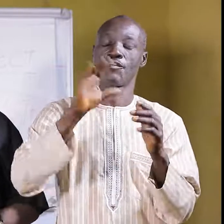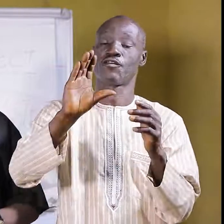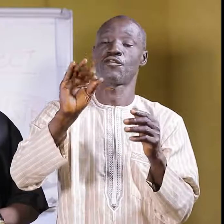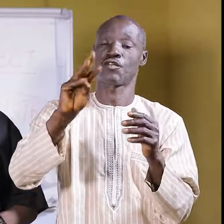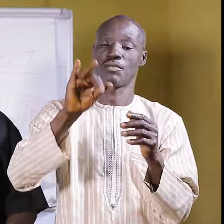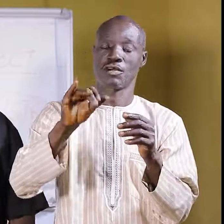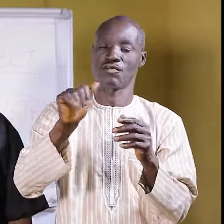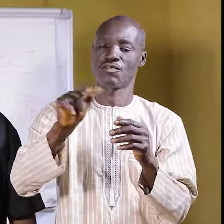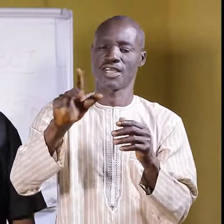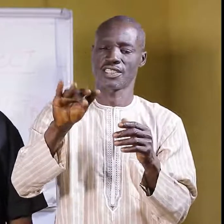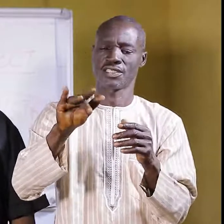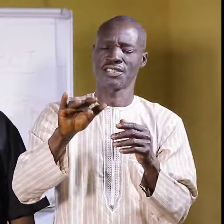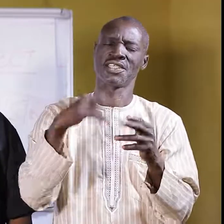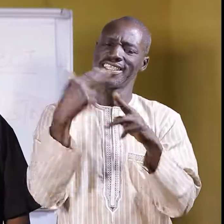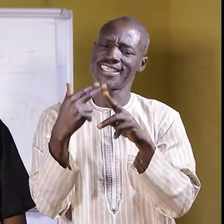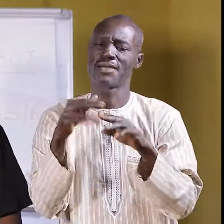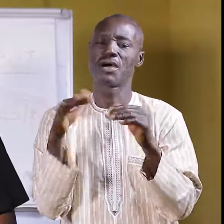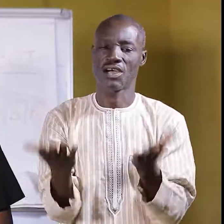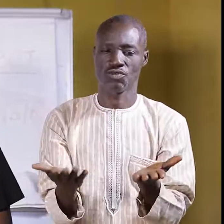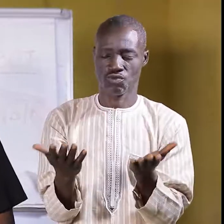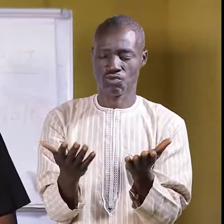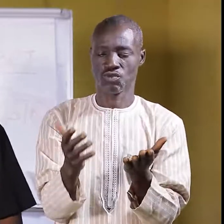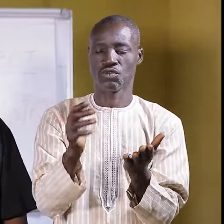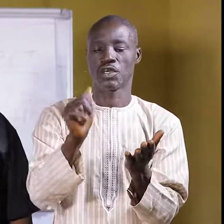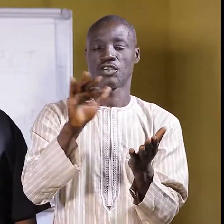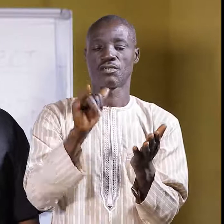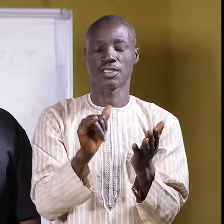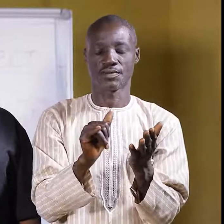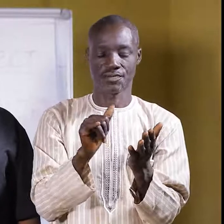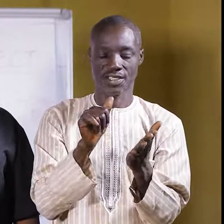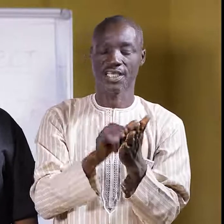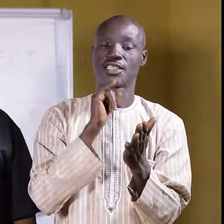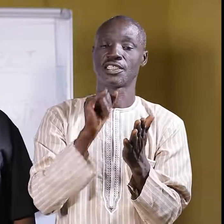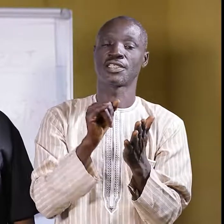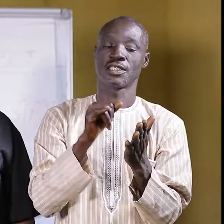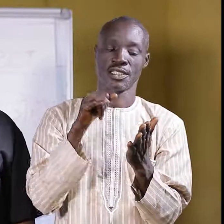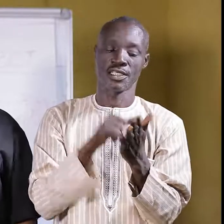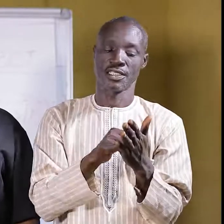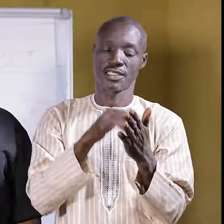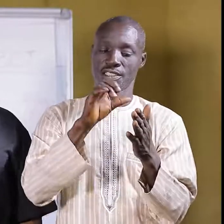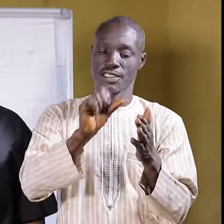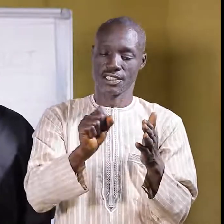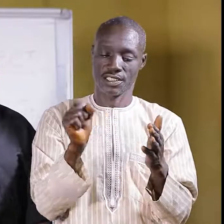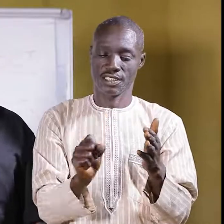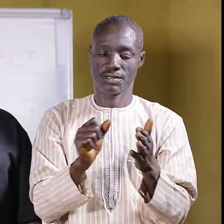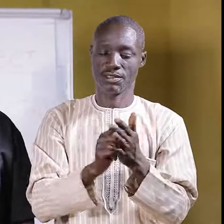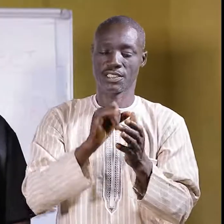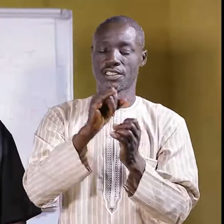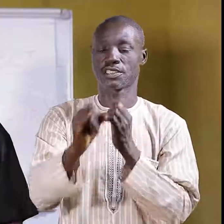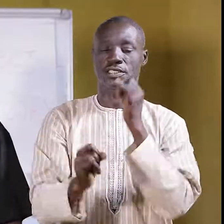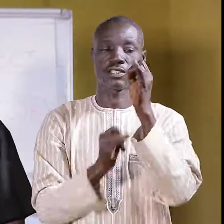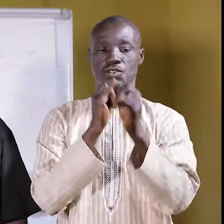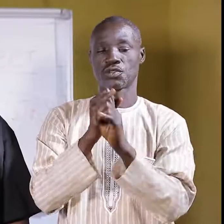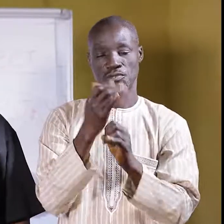alkenes, how do we name them IUPACly? What do I mean by that? A system that is internationally